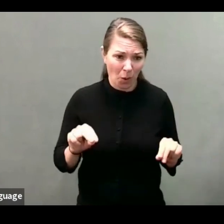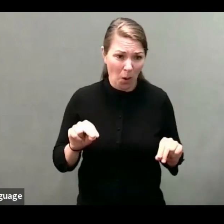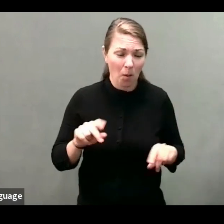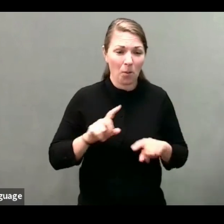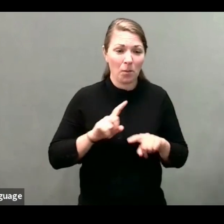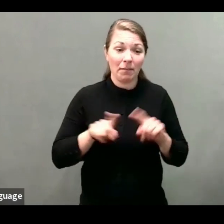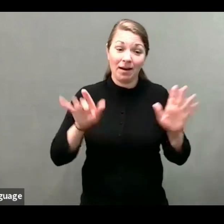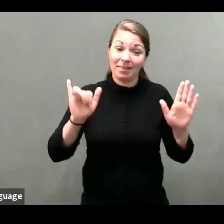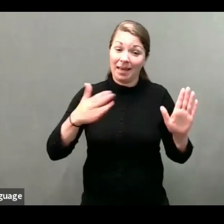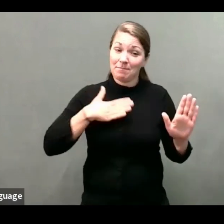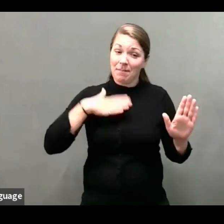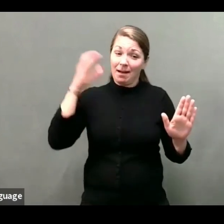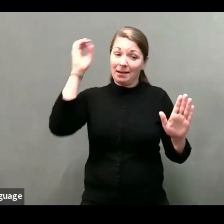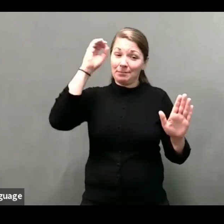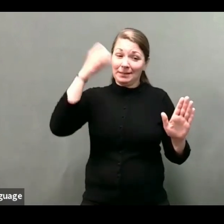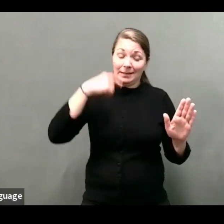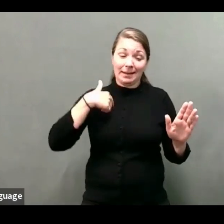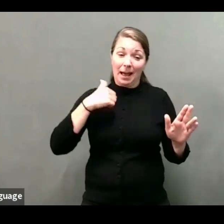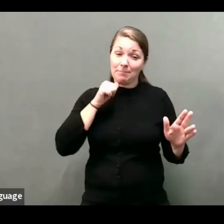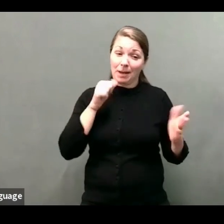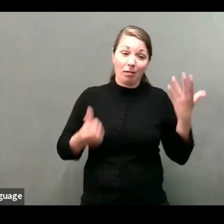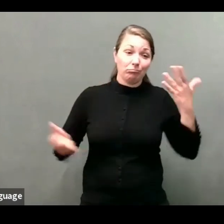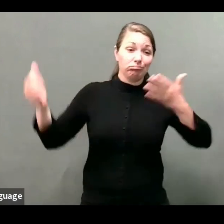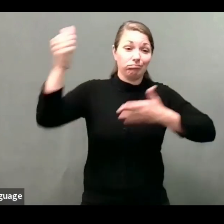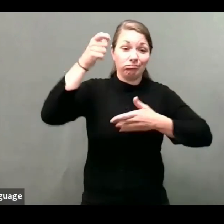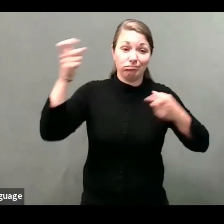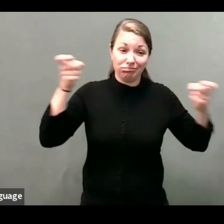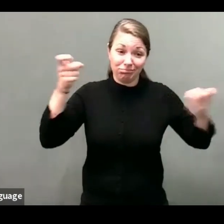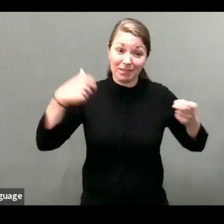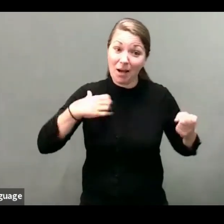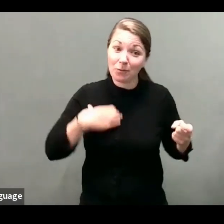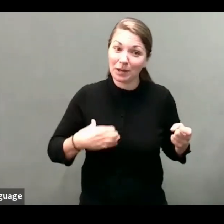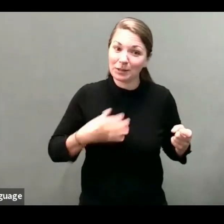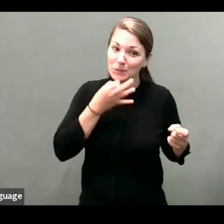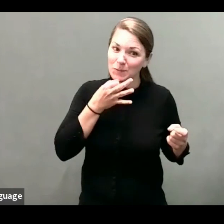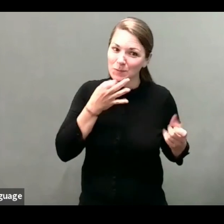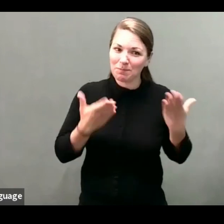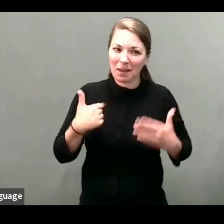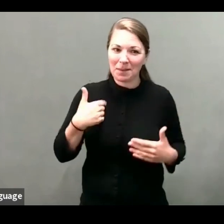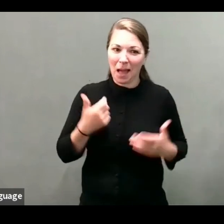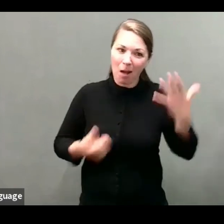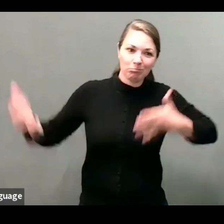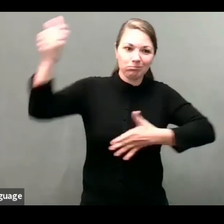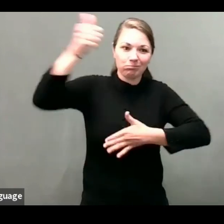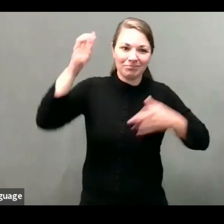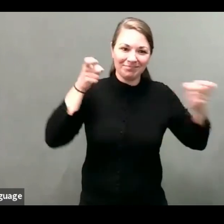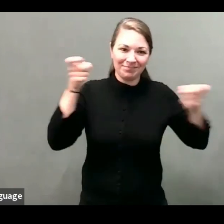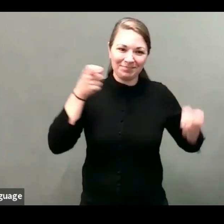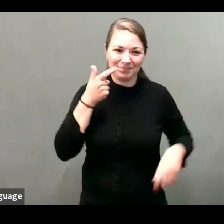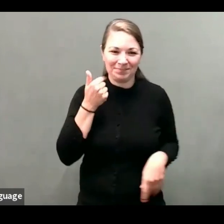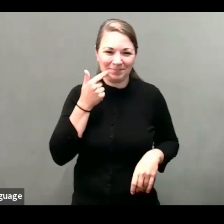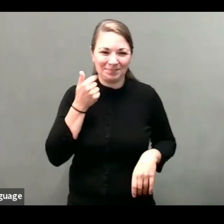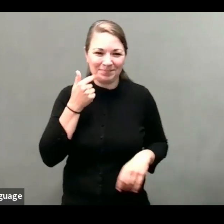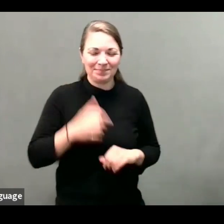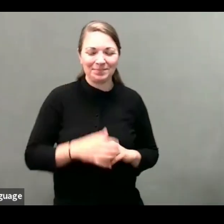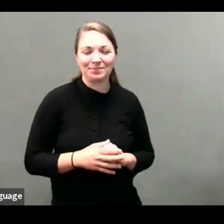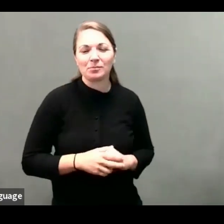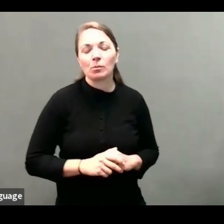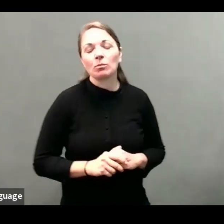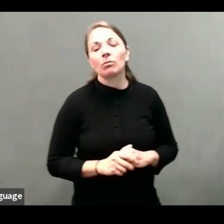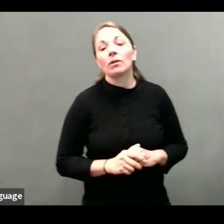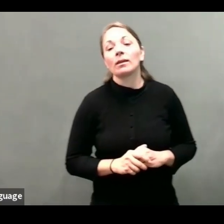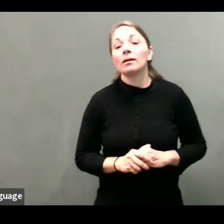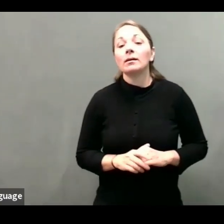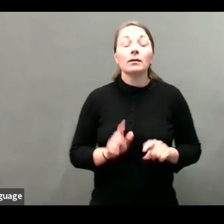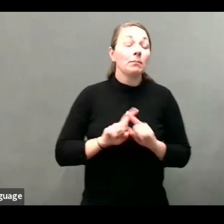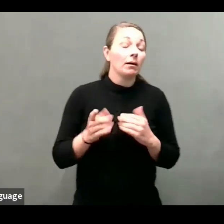on it. So just know that may be an area where the patient needs support. But for minors, if they need